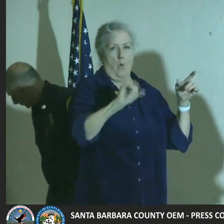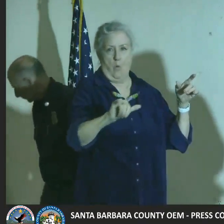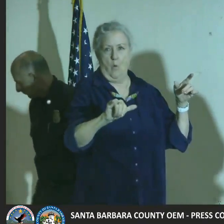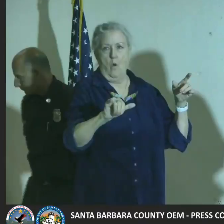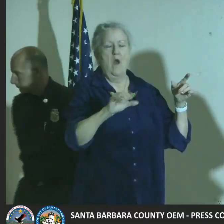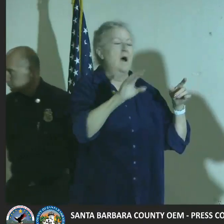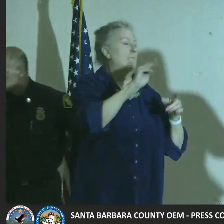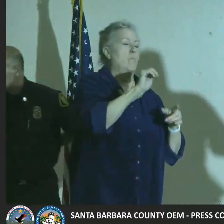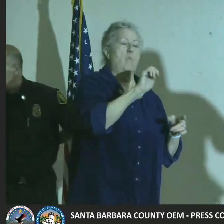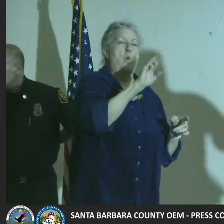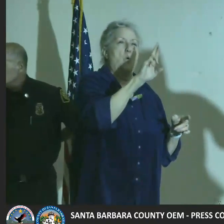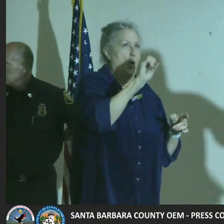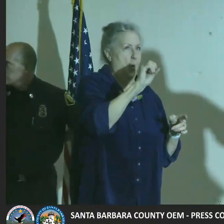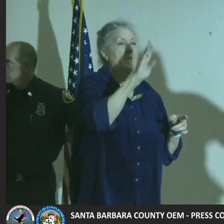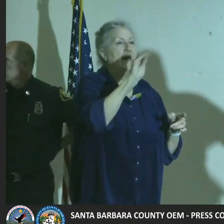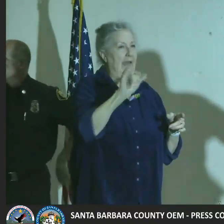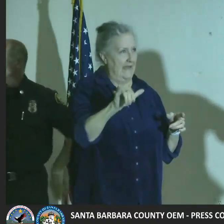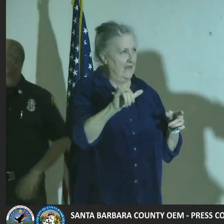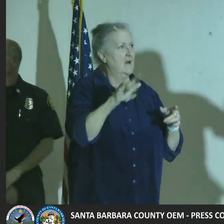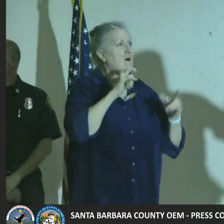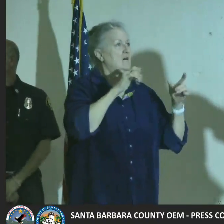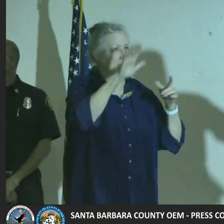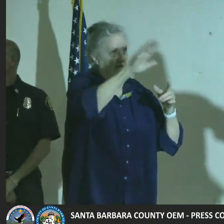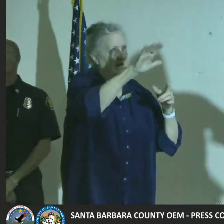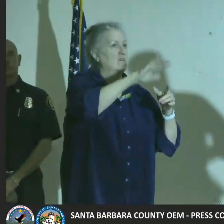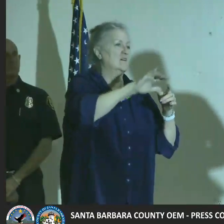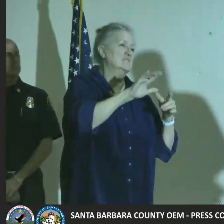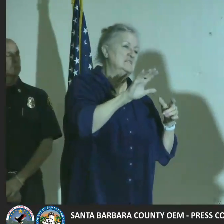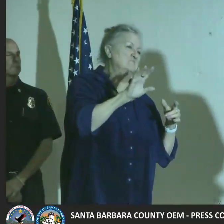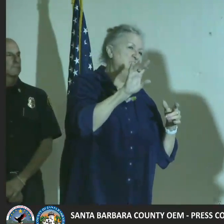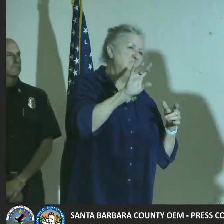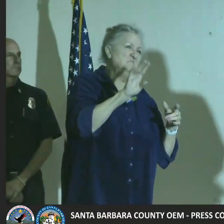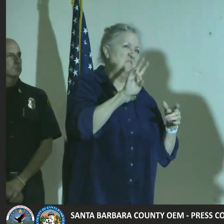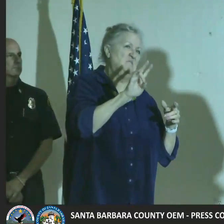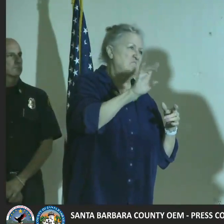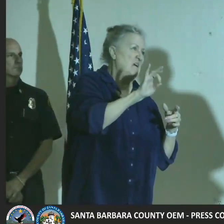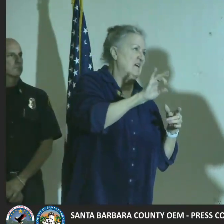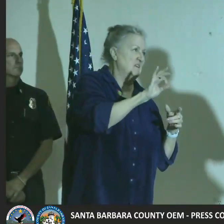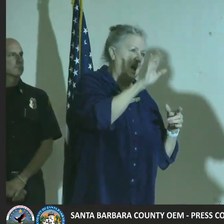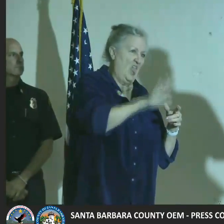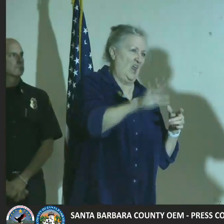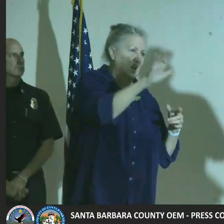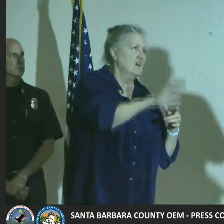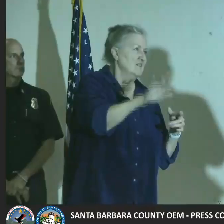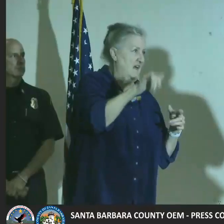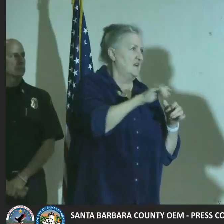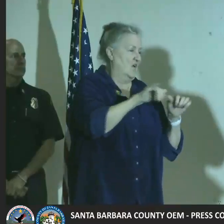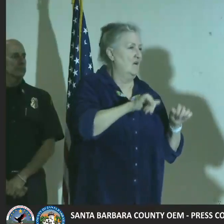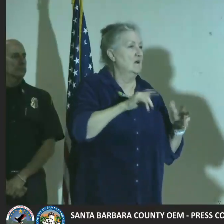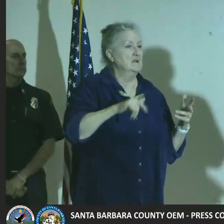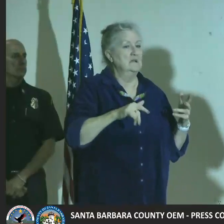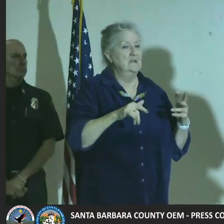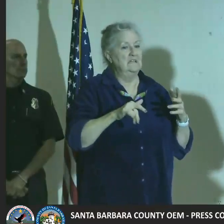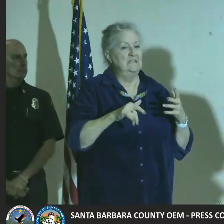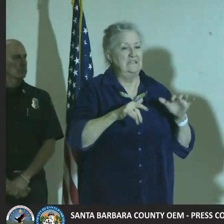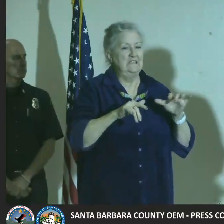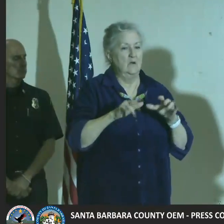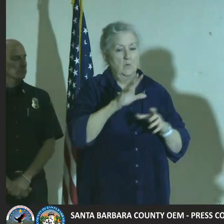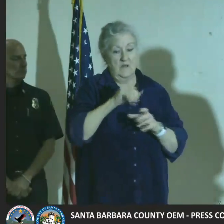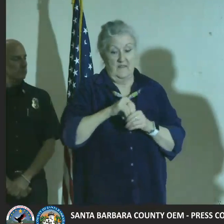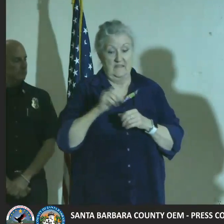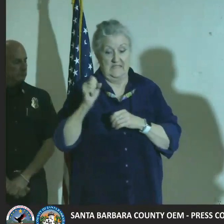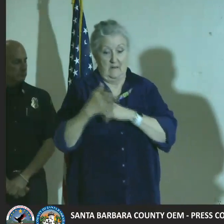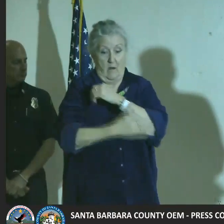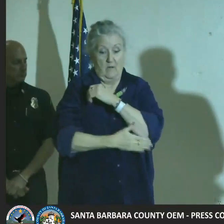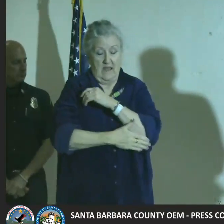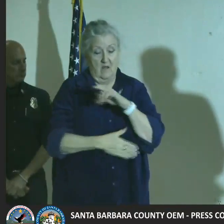had in that 7 to 8 or 9-inch range. The sites within Santa Barbara County,